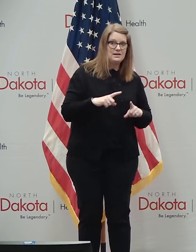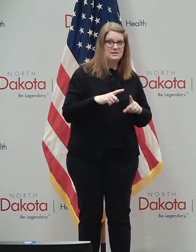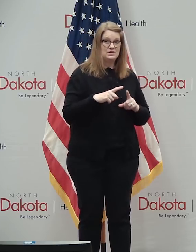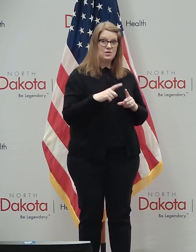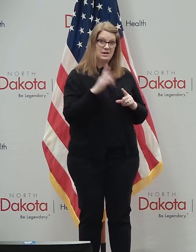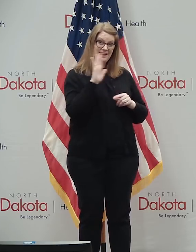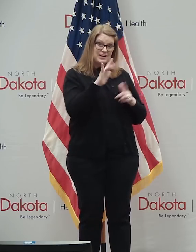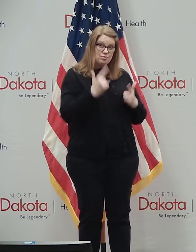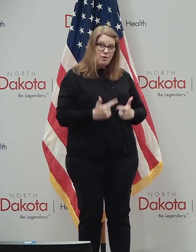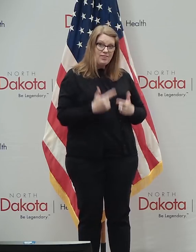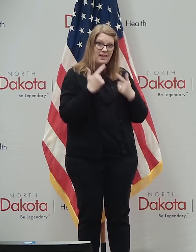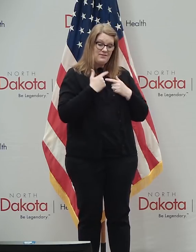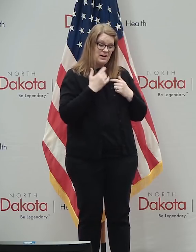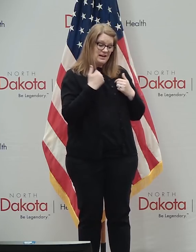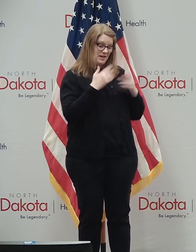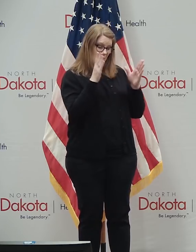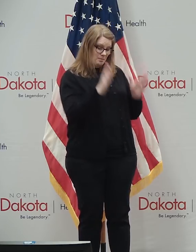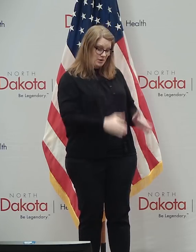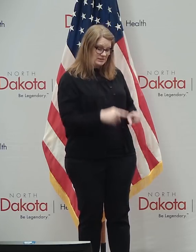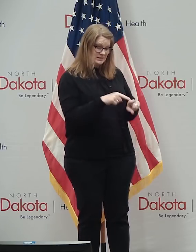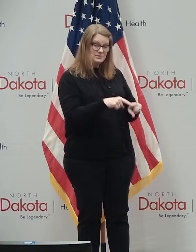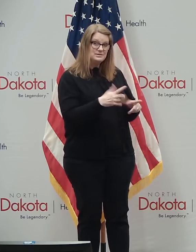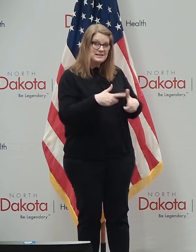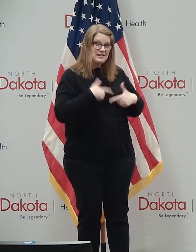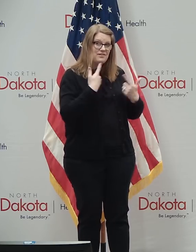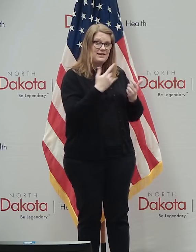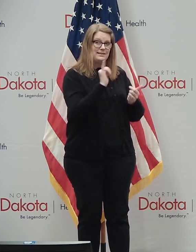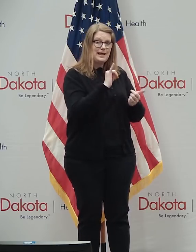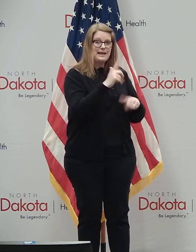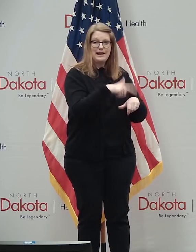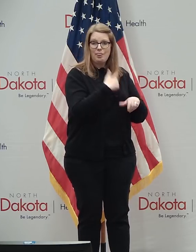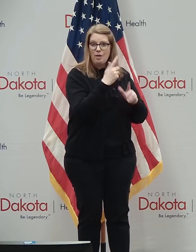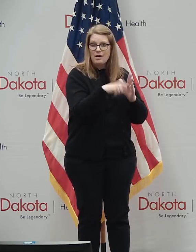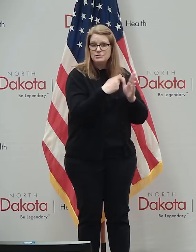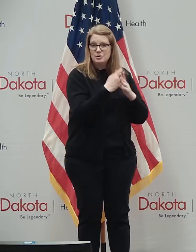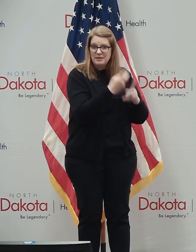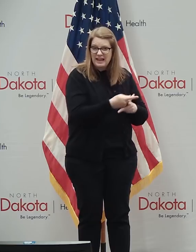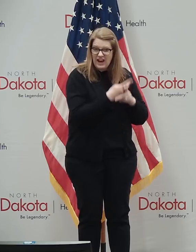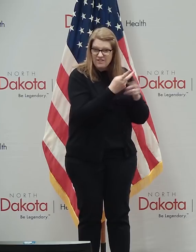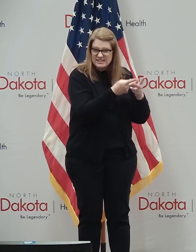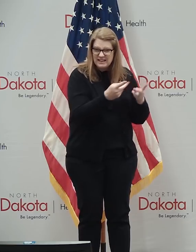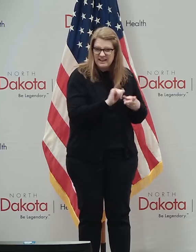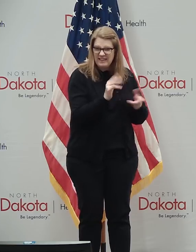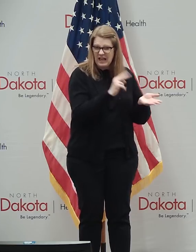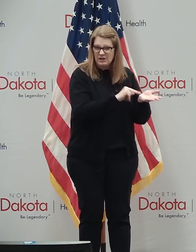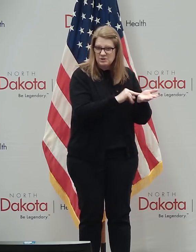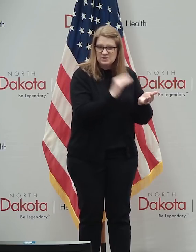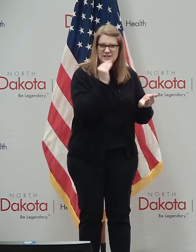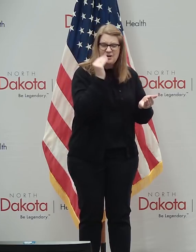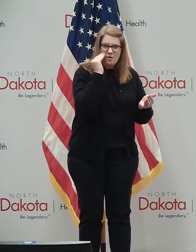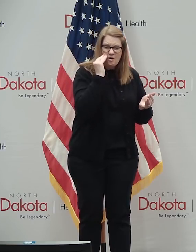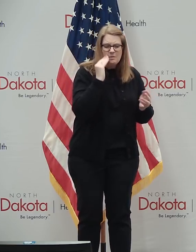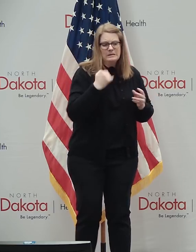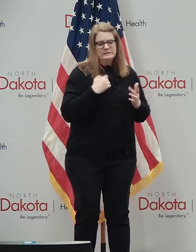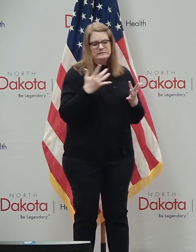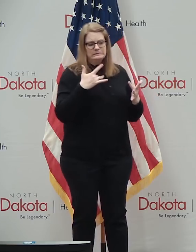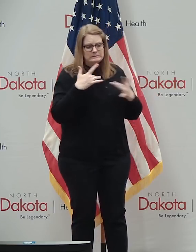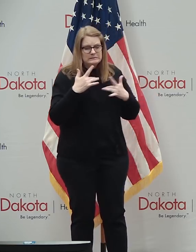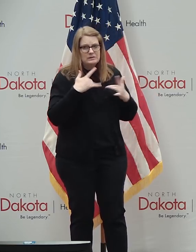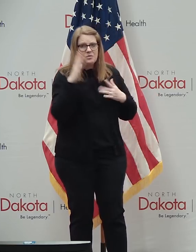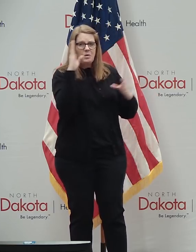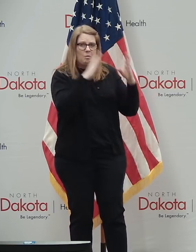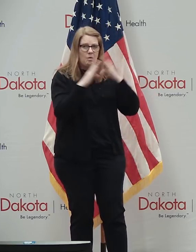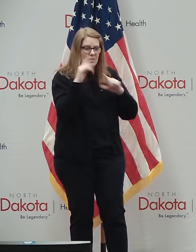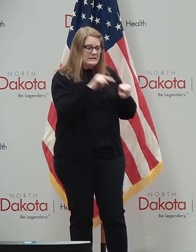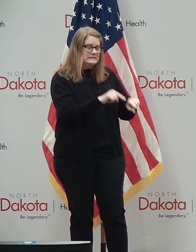in your life that's living in a long-term care facility, we know that there's a lot of anxiety, and I know that there's a lot of worry that is out